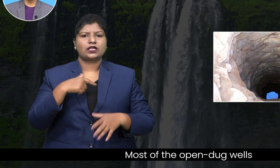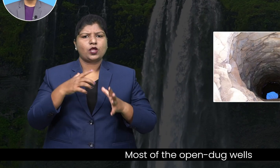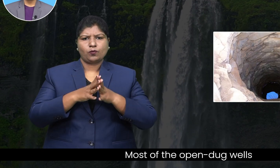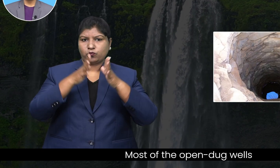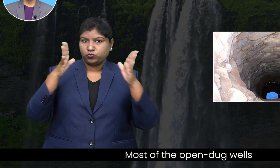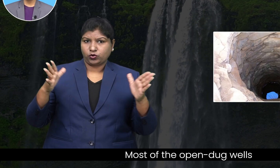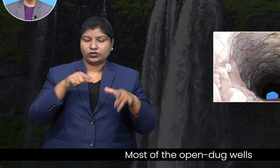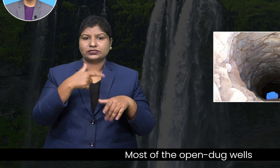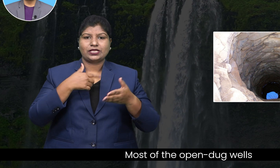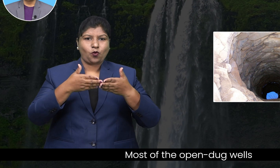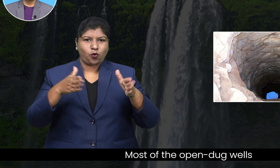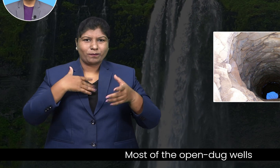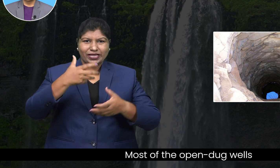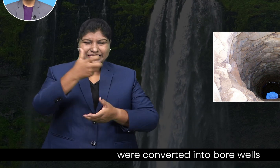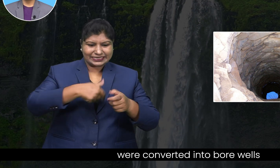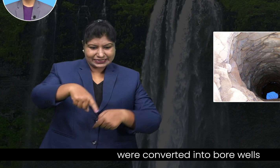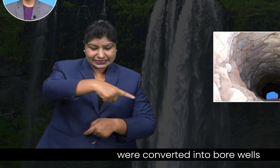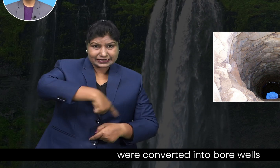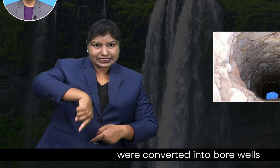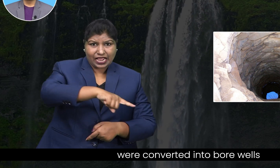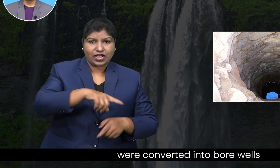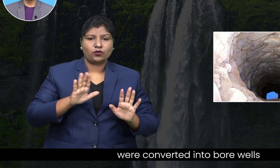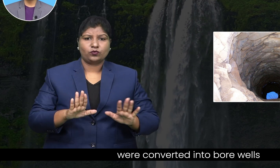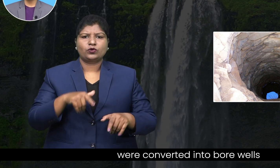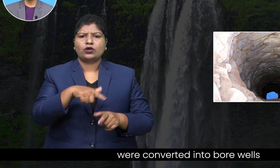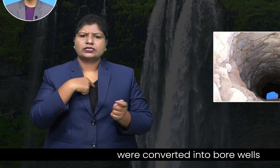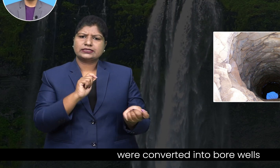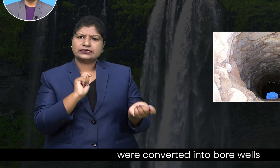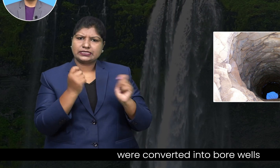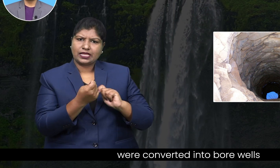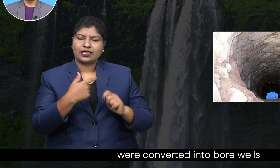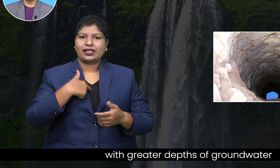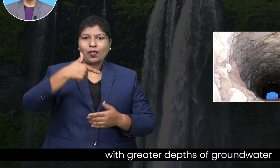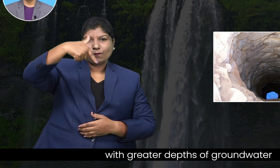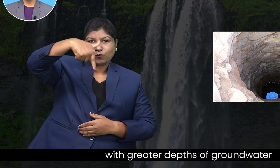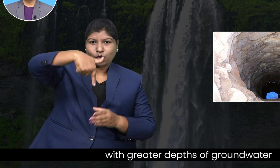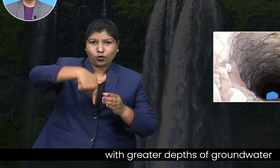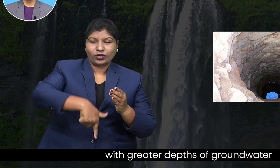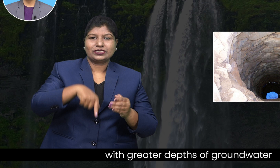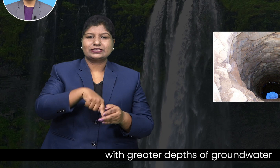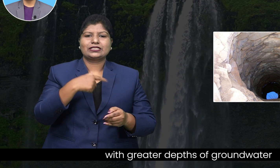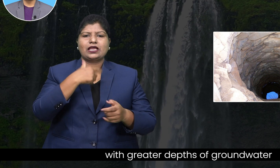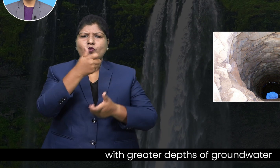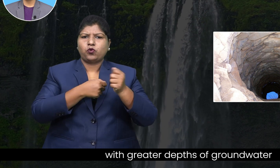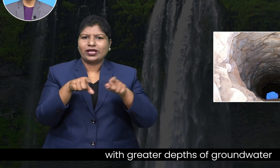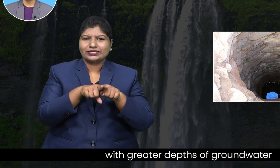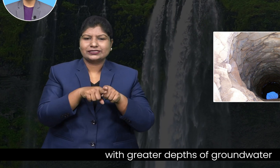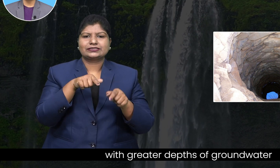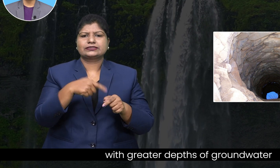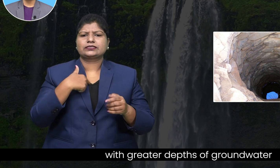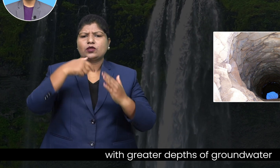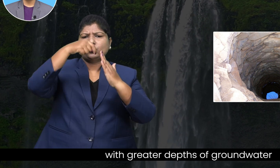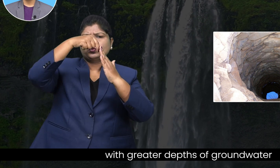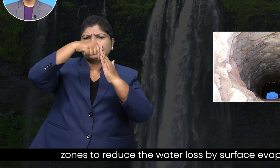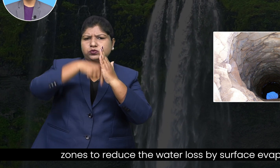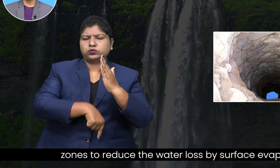Most of the open dug wells were converted into bore wells with greater depths of